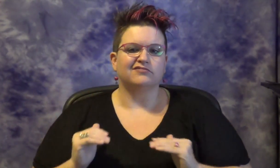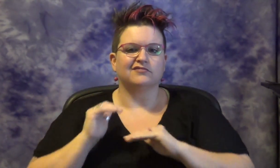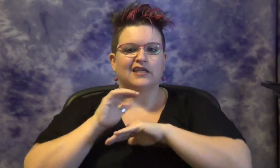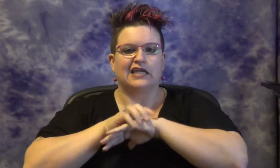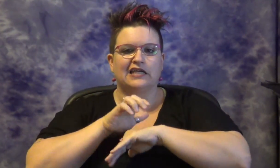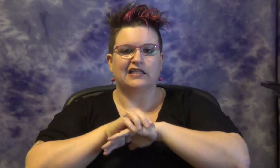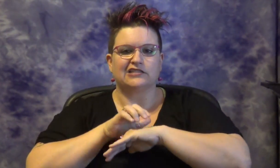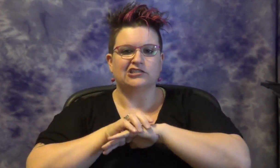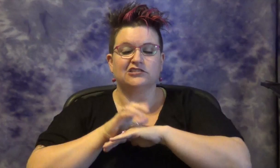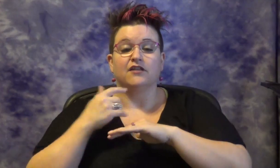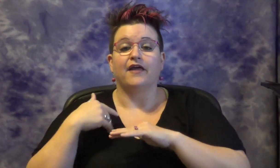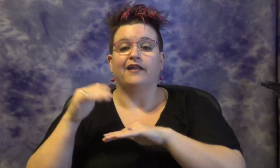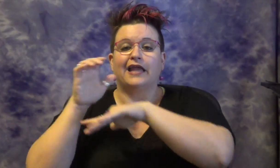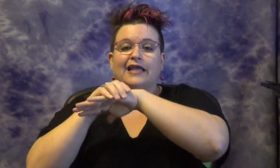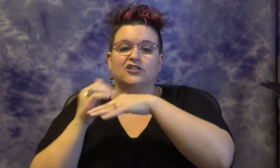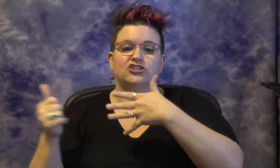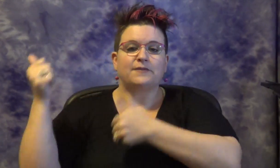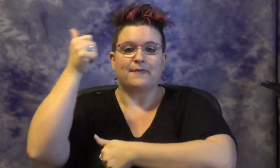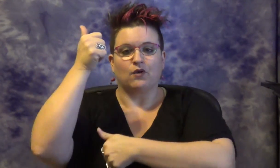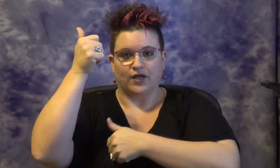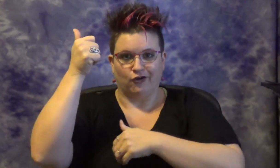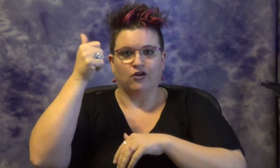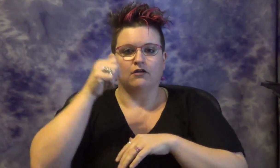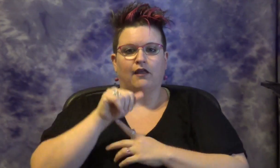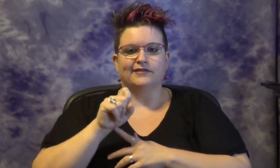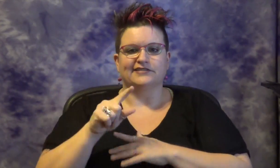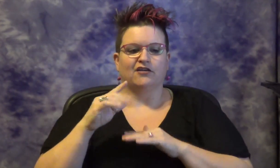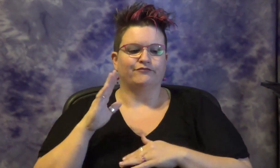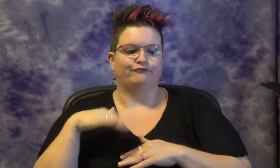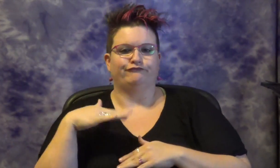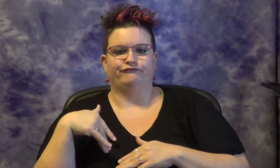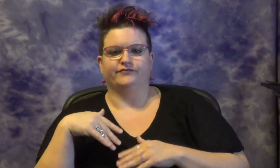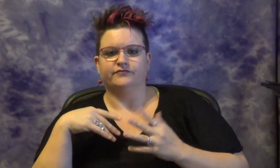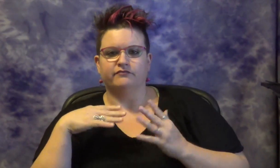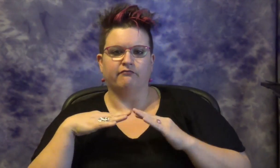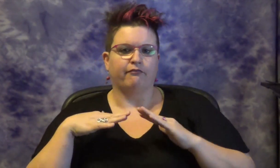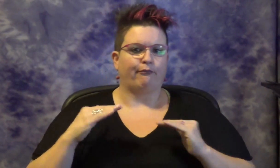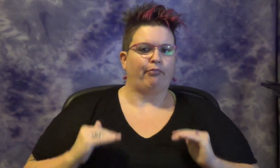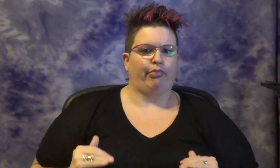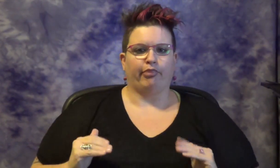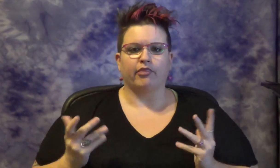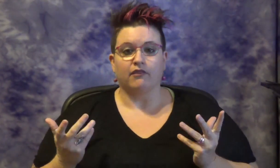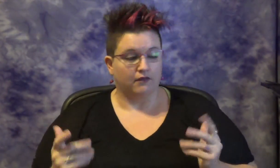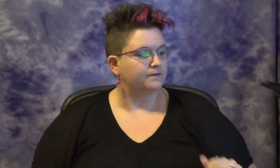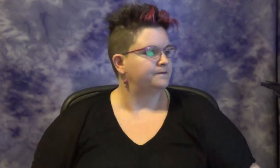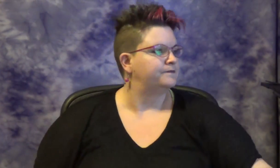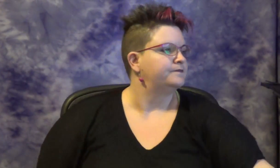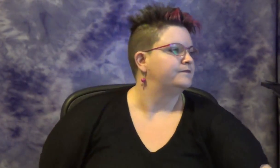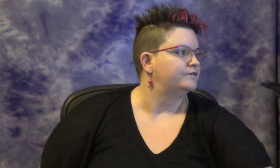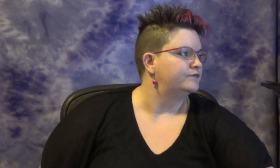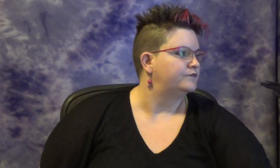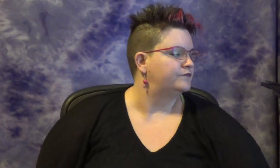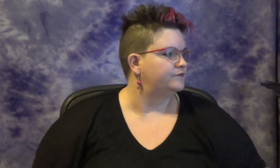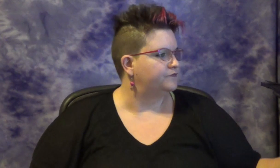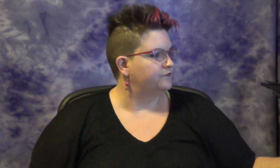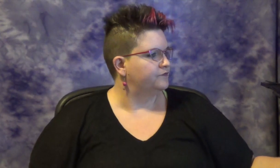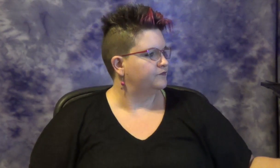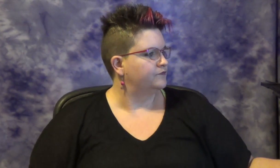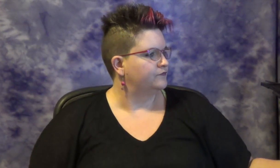as equal as any other language. But unfortunately, the hearing community feels that English